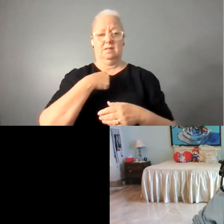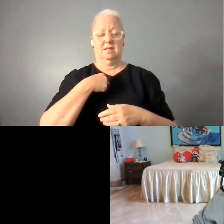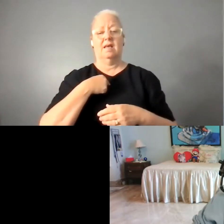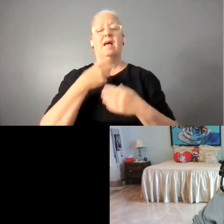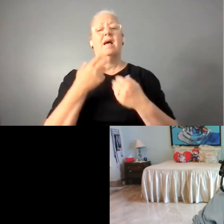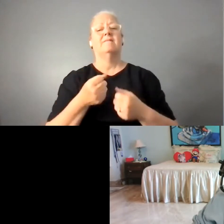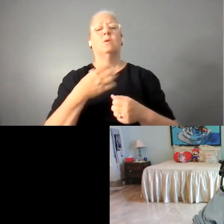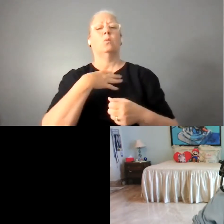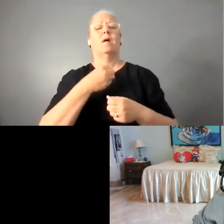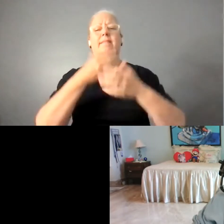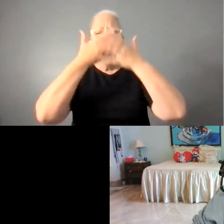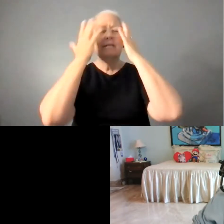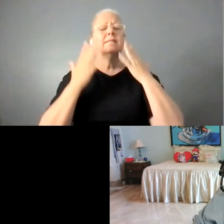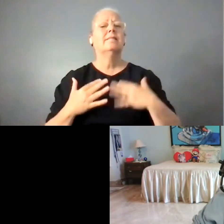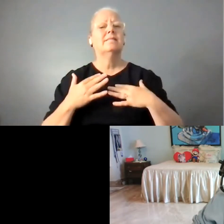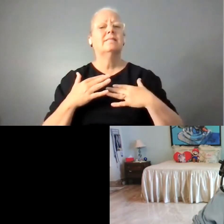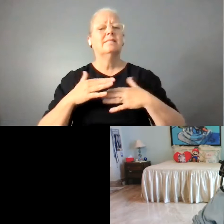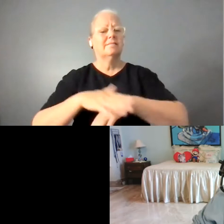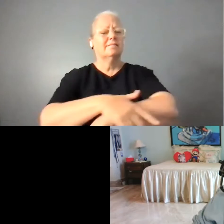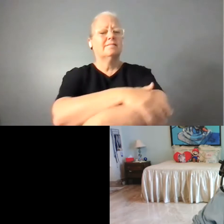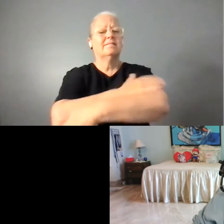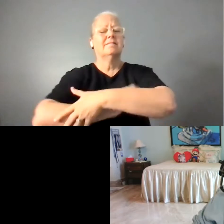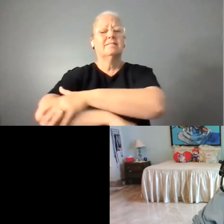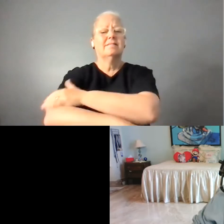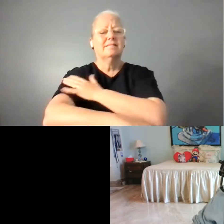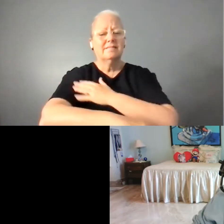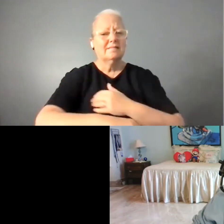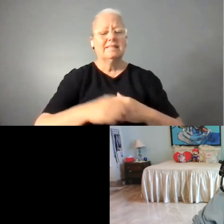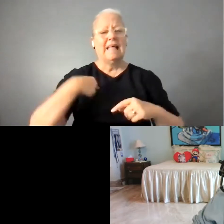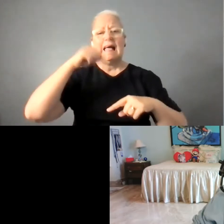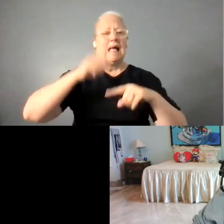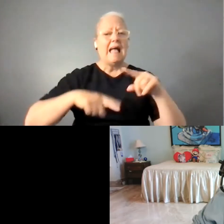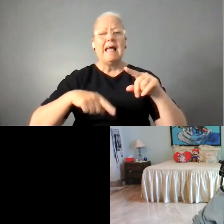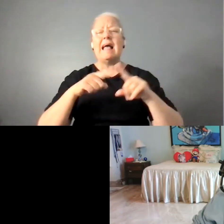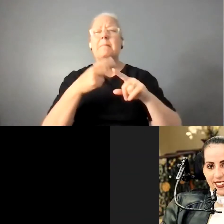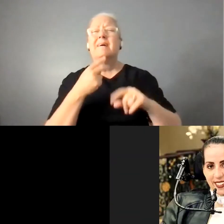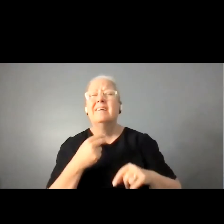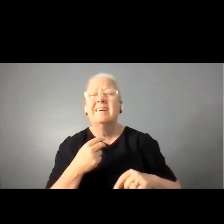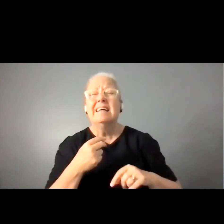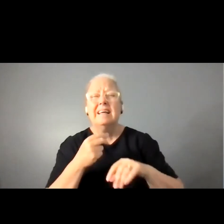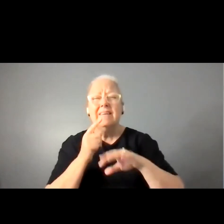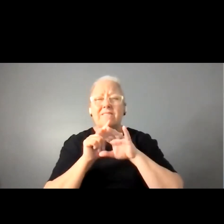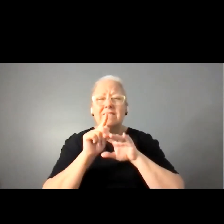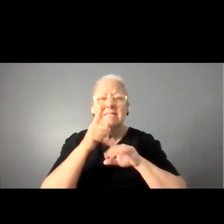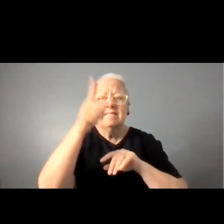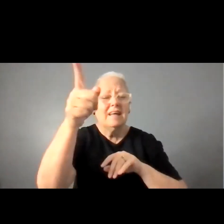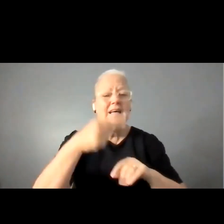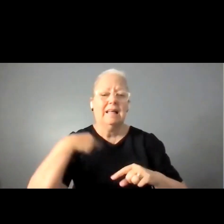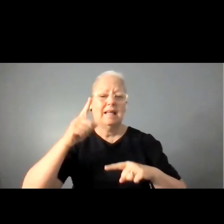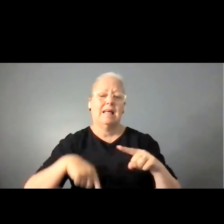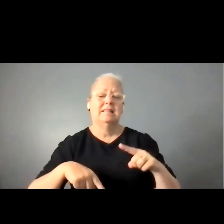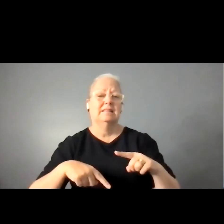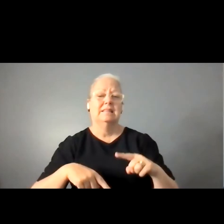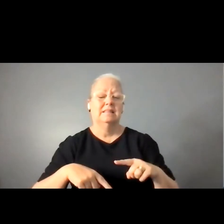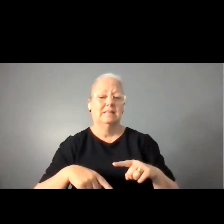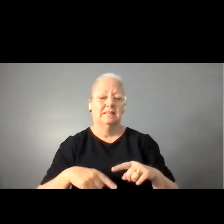especially I myself, I can't see far. So I'm discriminated that I can't be given some work